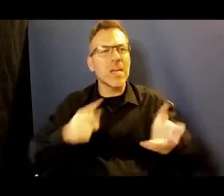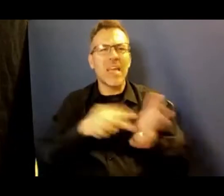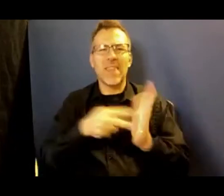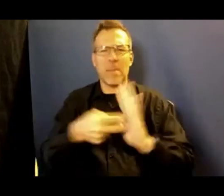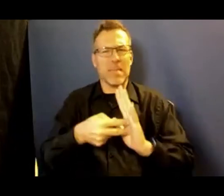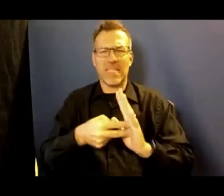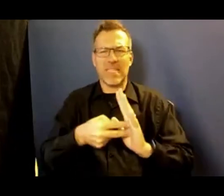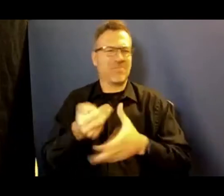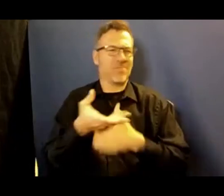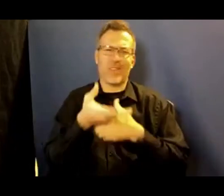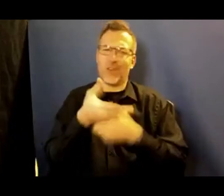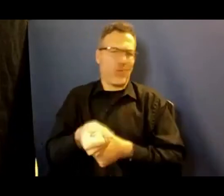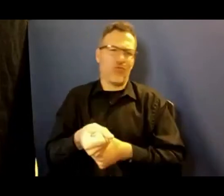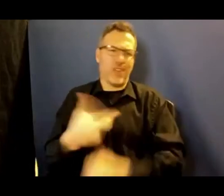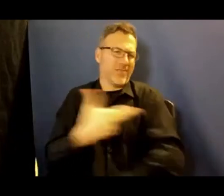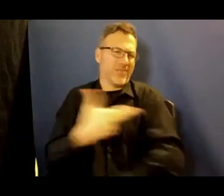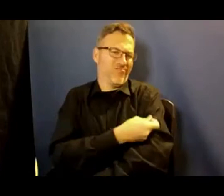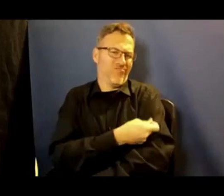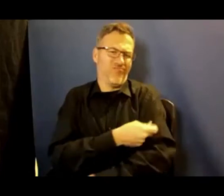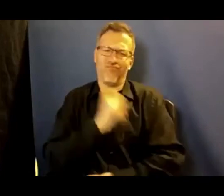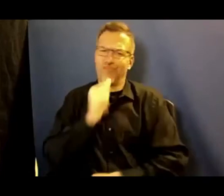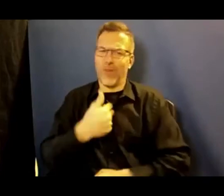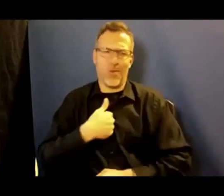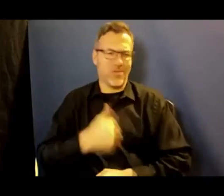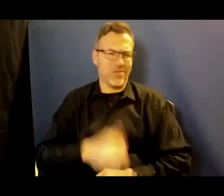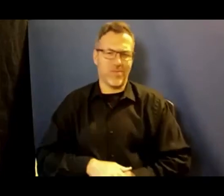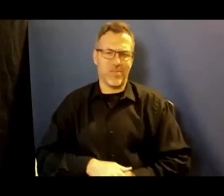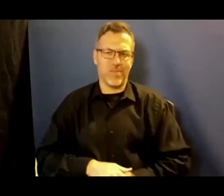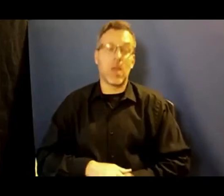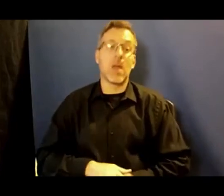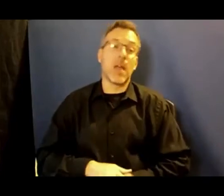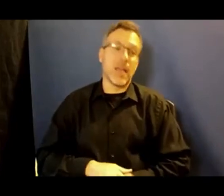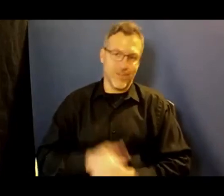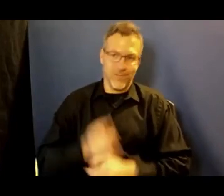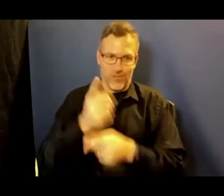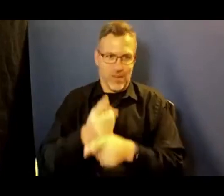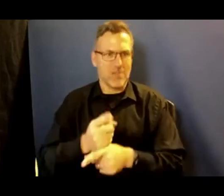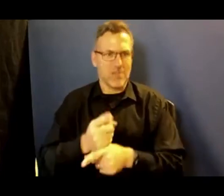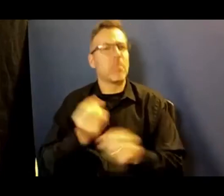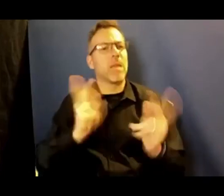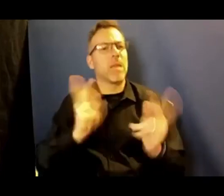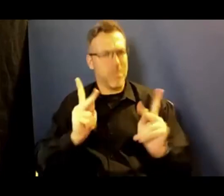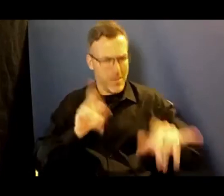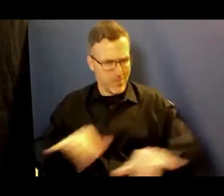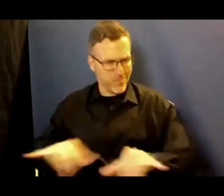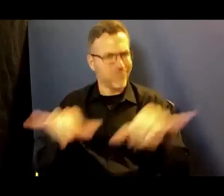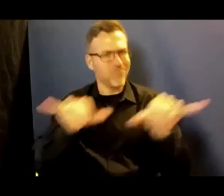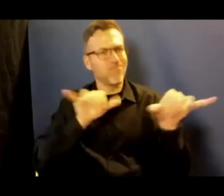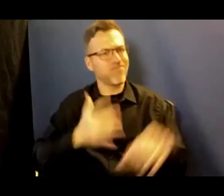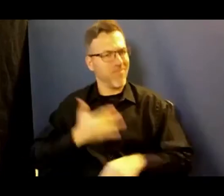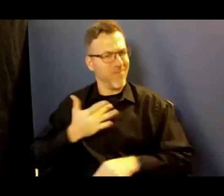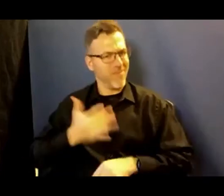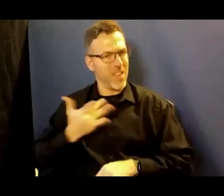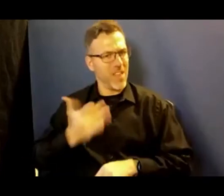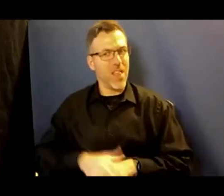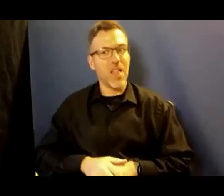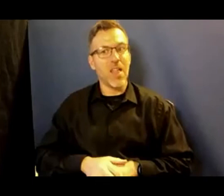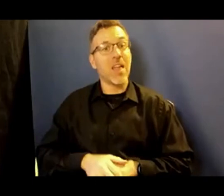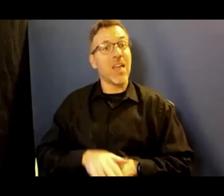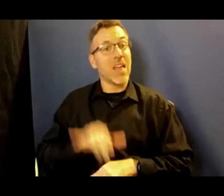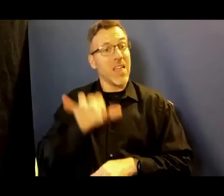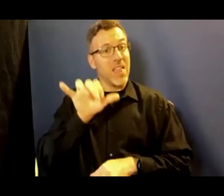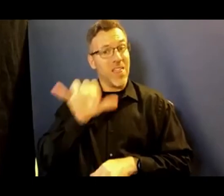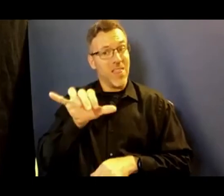trusted. Yeah, I think that's a really common belief, but I think some of that is because that was the impression that was given